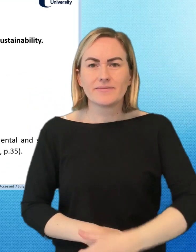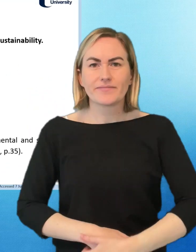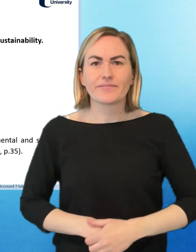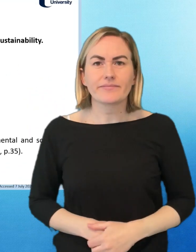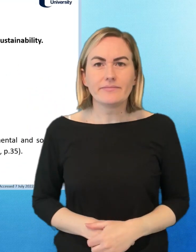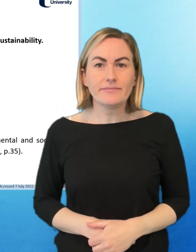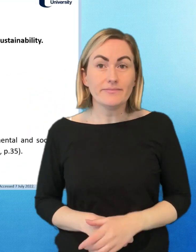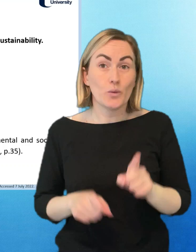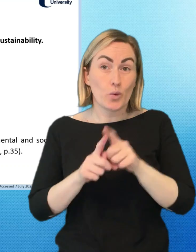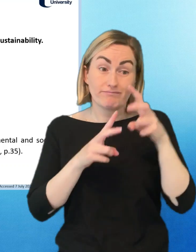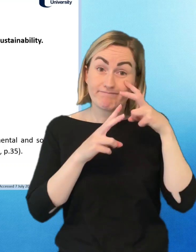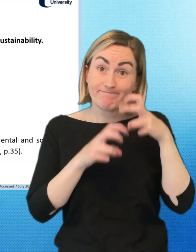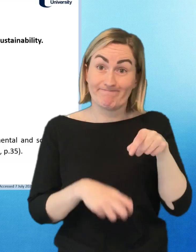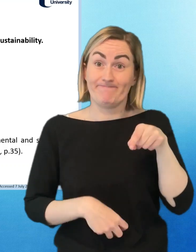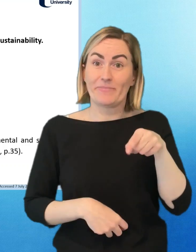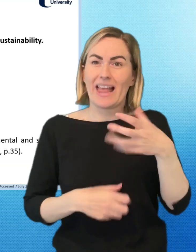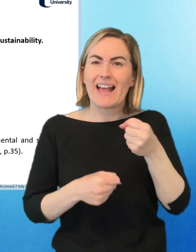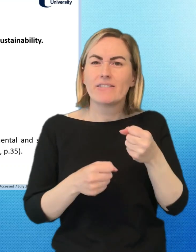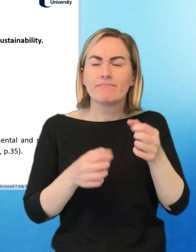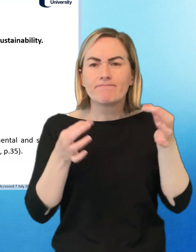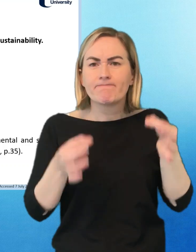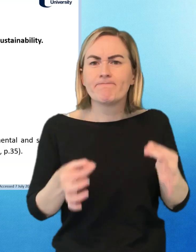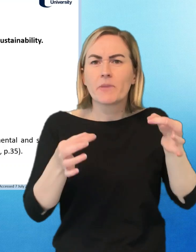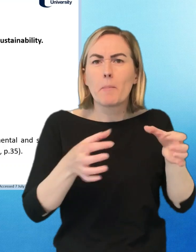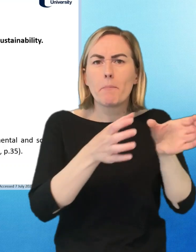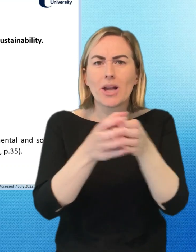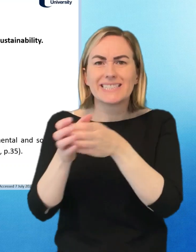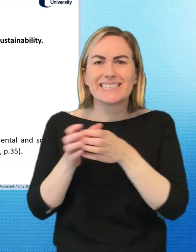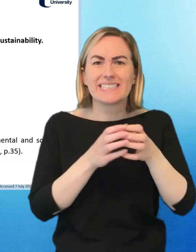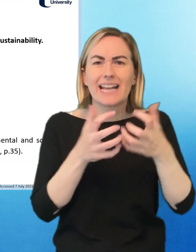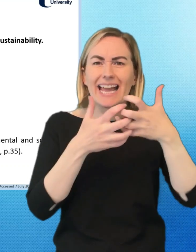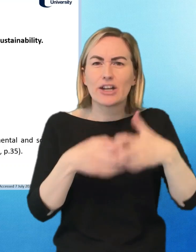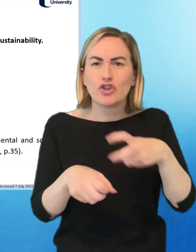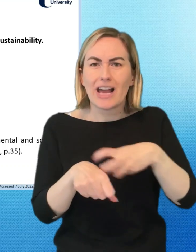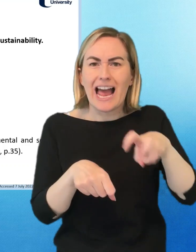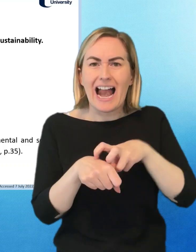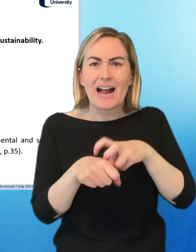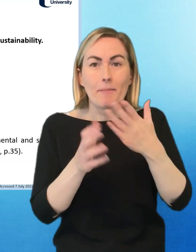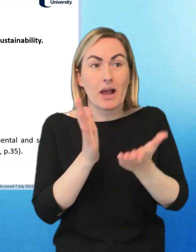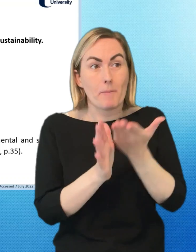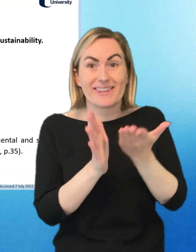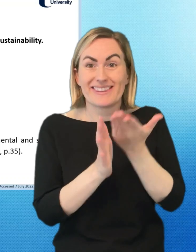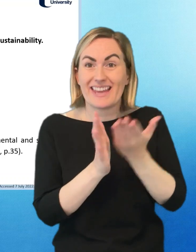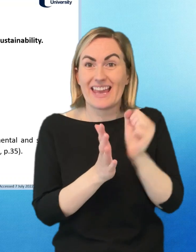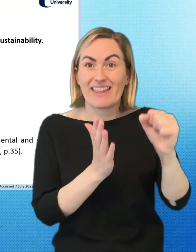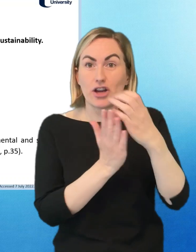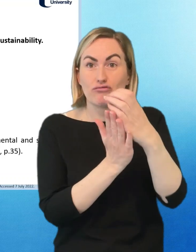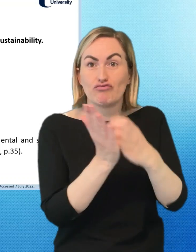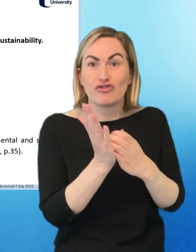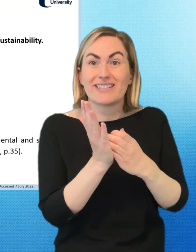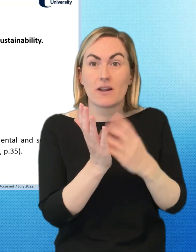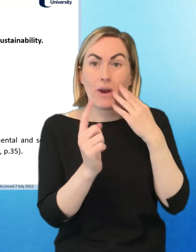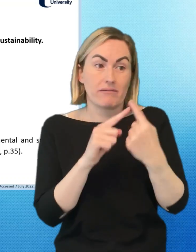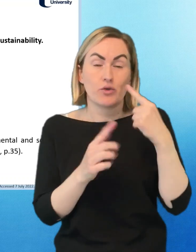We also found literature in relation to accrediting bodies. Engineers Ireland in January 2021 updated